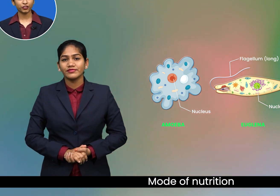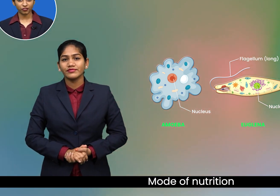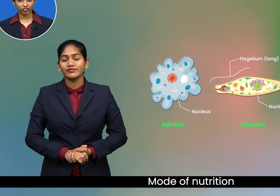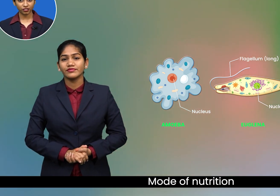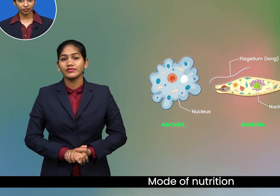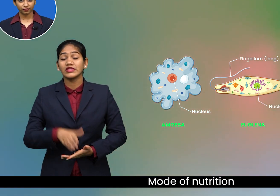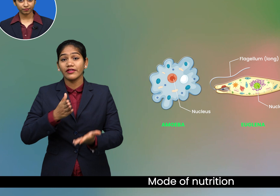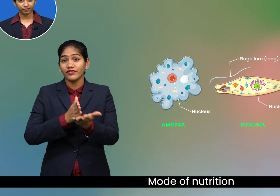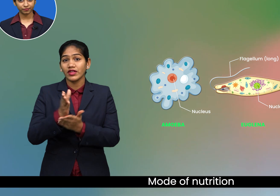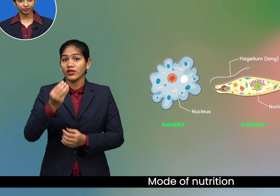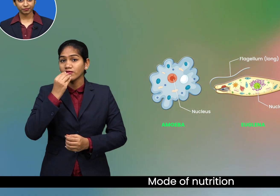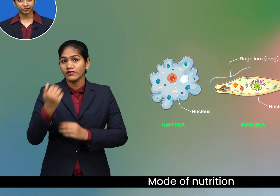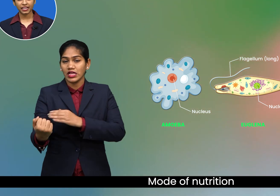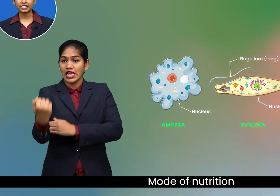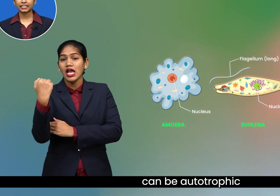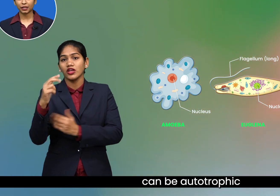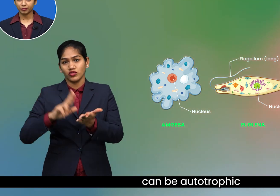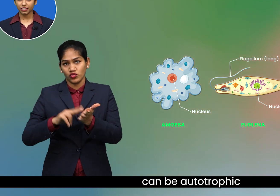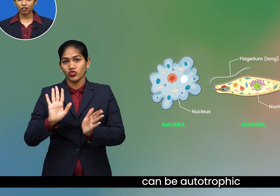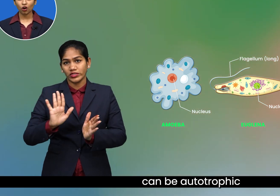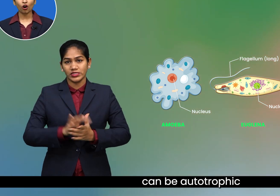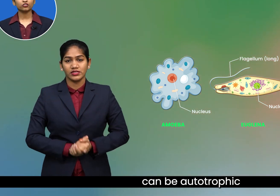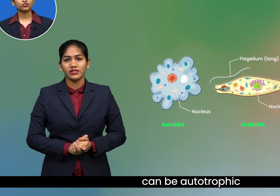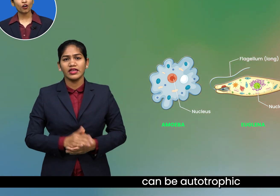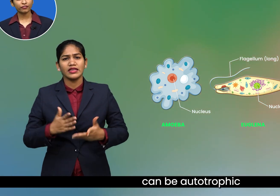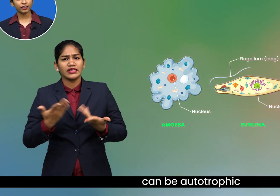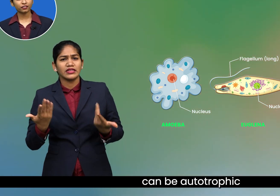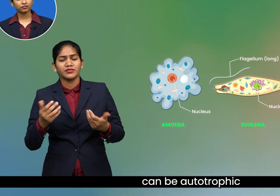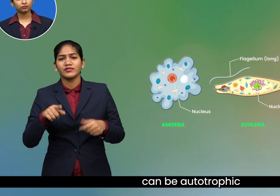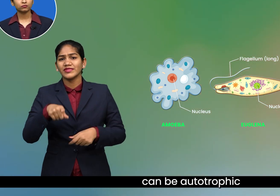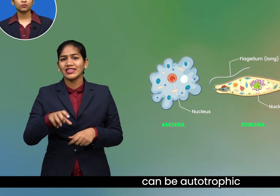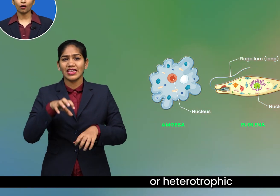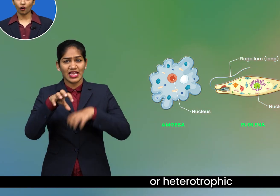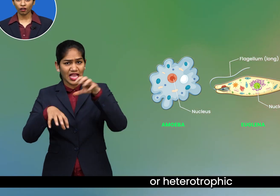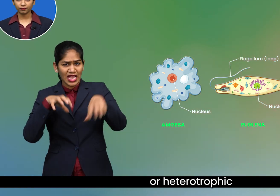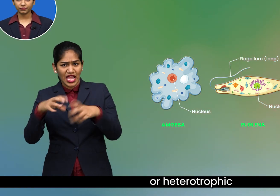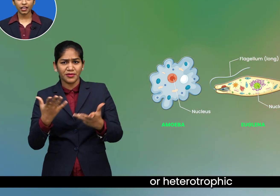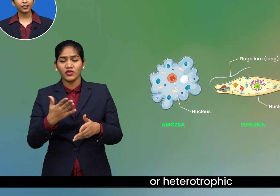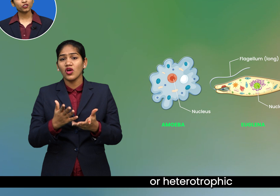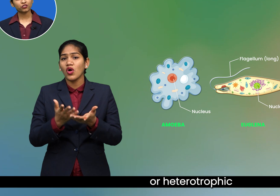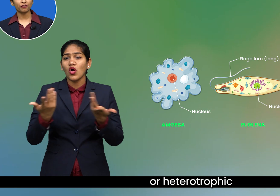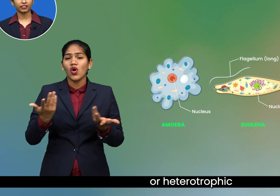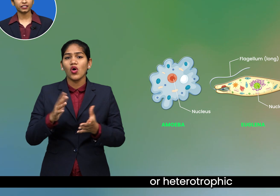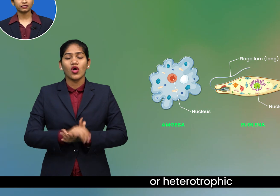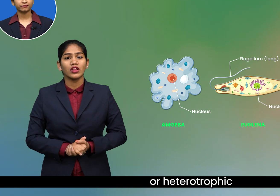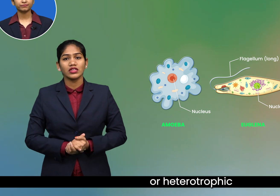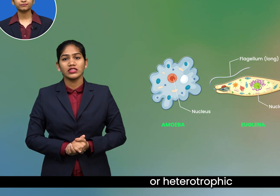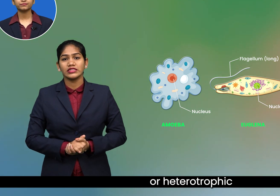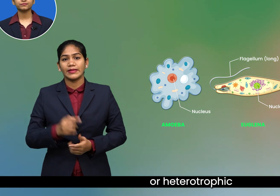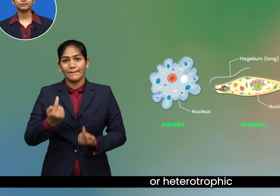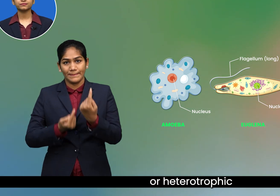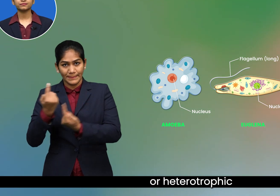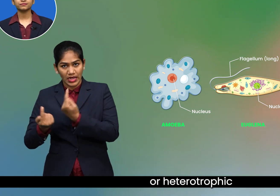Mode of nutrition can be autotrophic or heterotrophic.